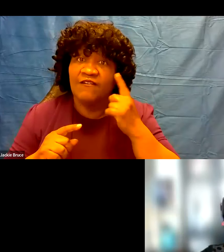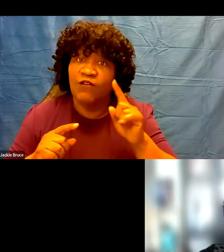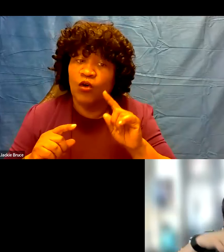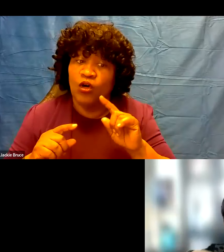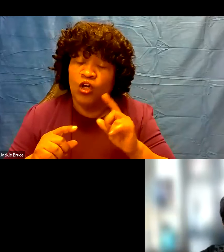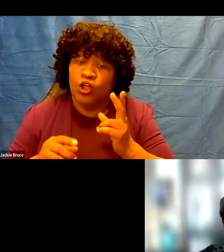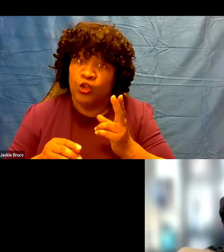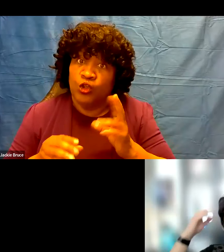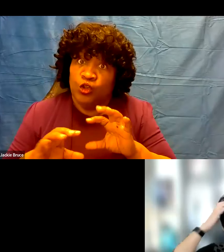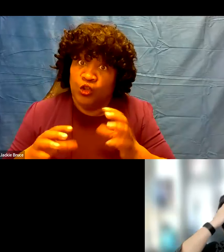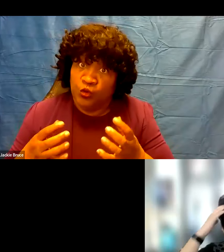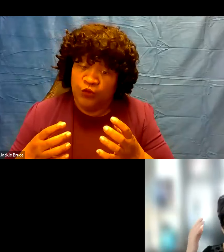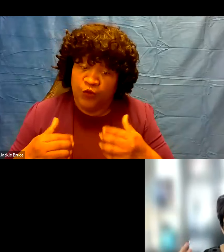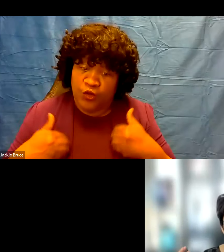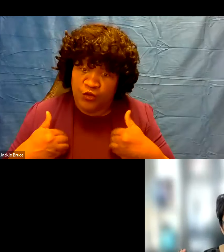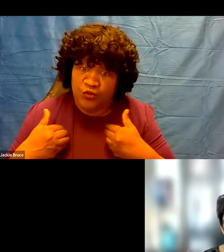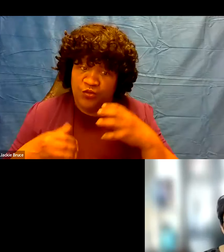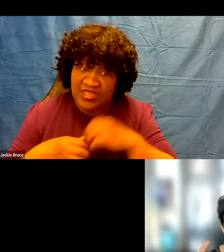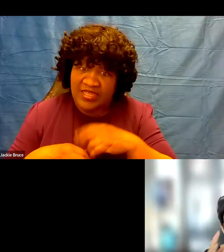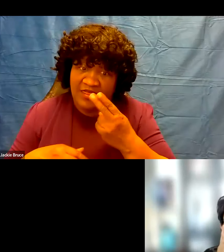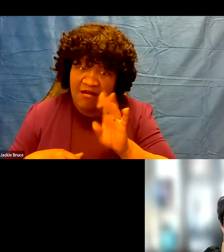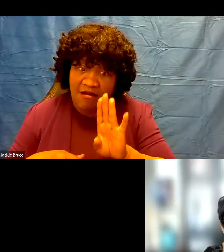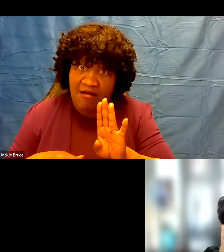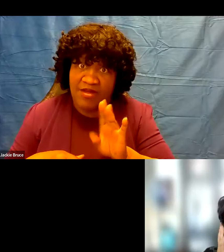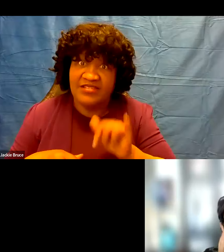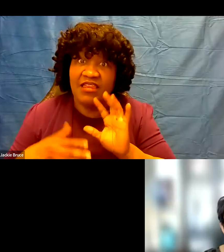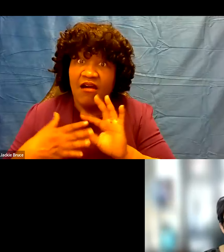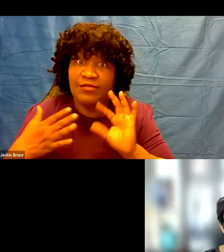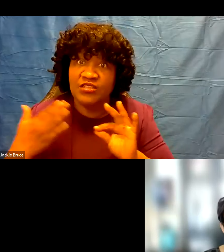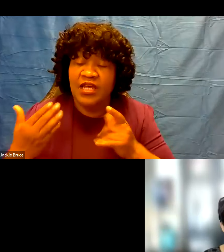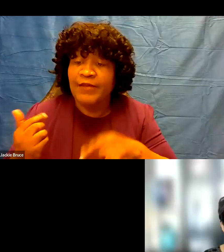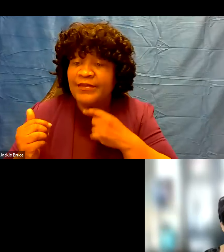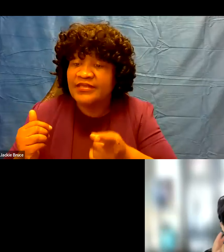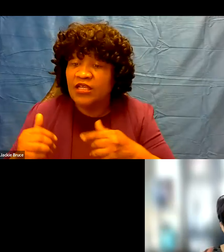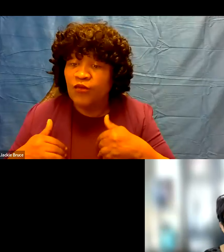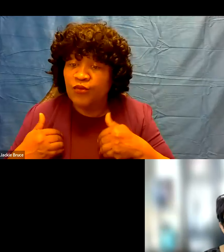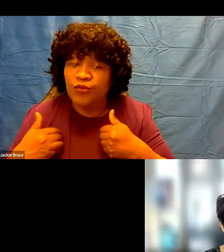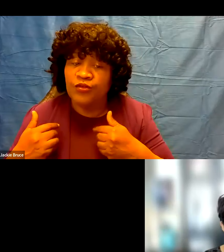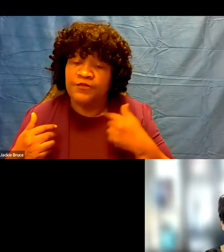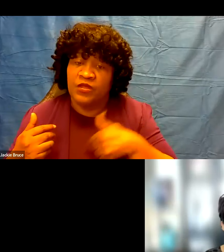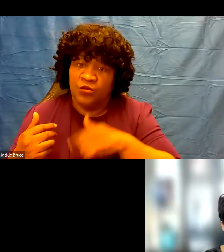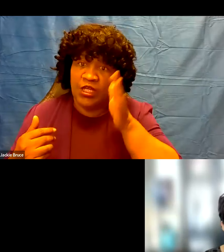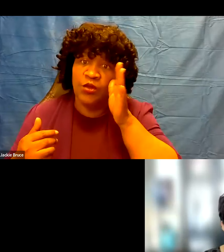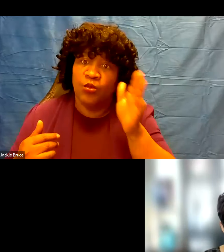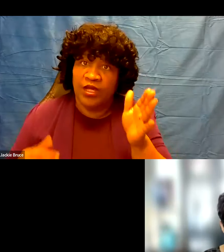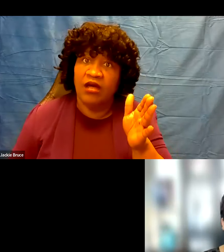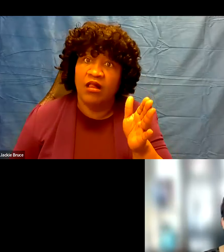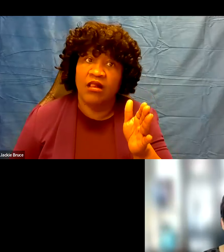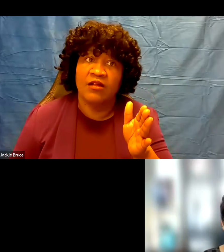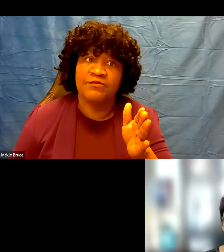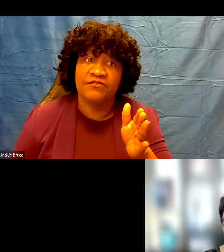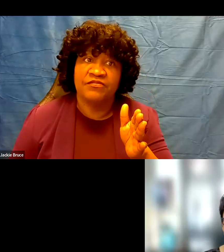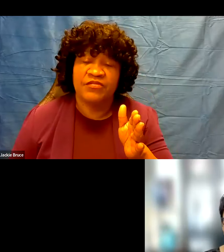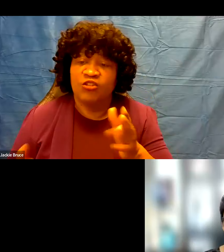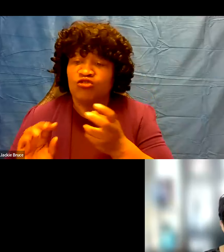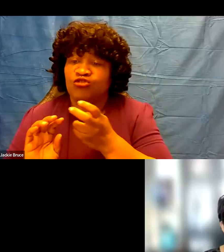that the hubs share basically? Is that an option to then say to the youth, you know, we will transfer